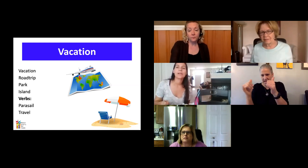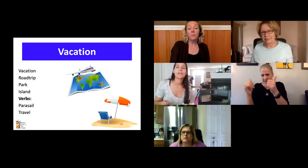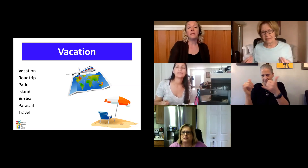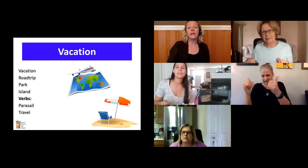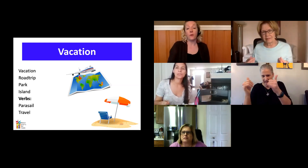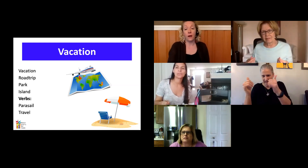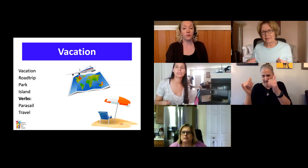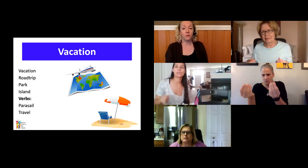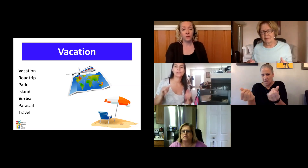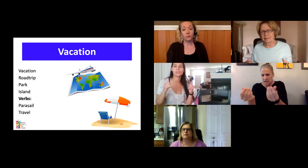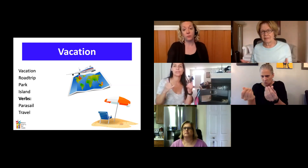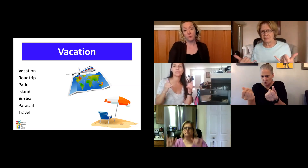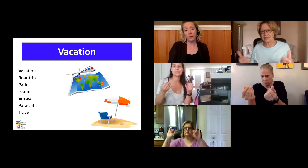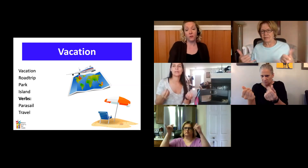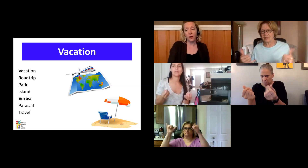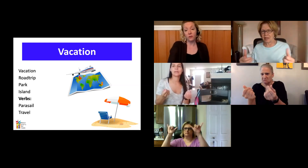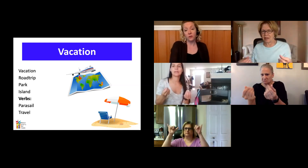Playground. This would be playground.